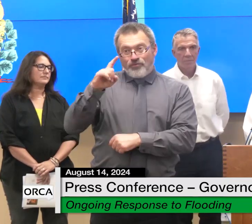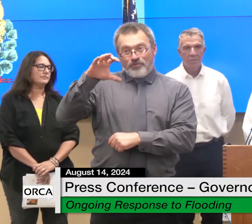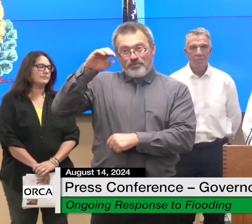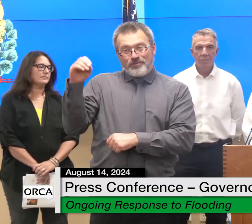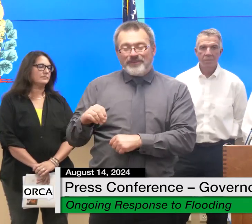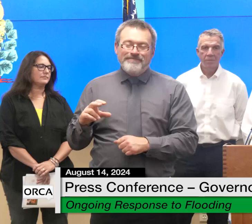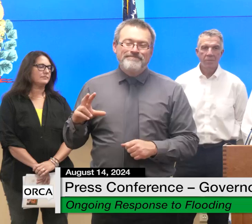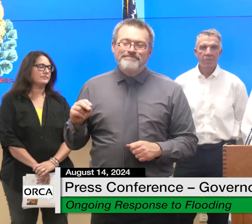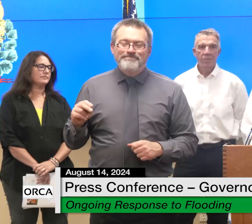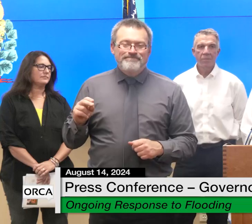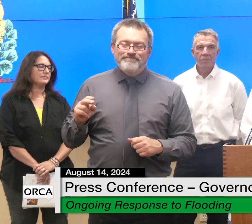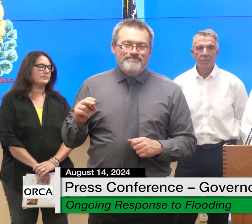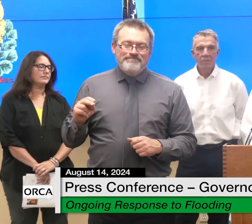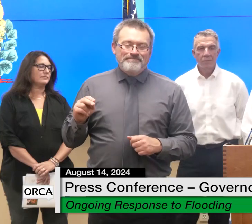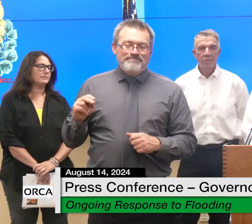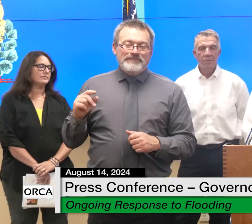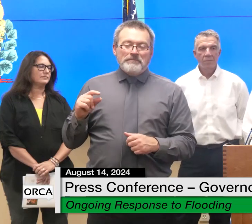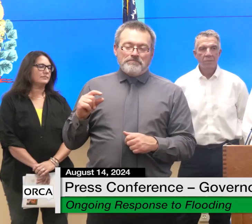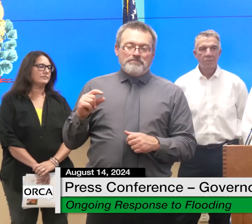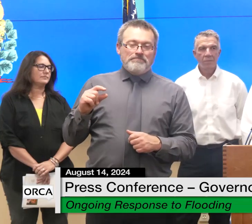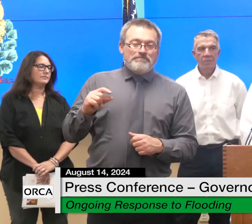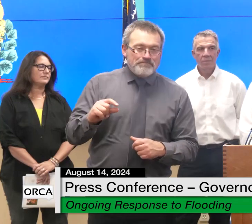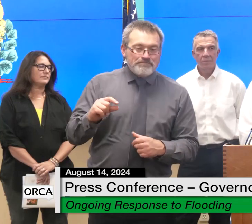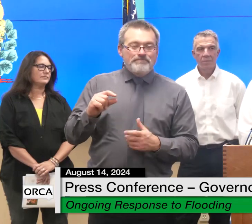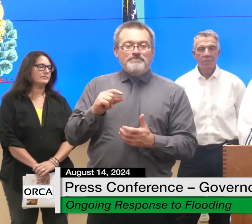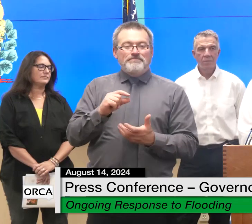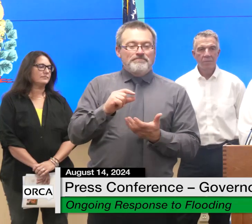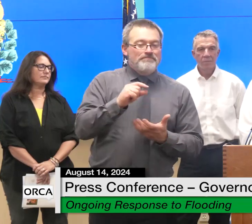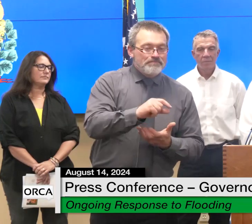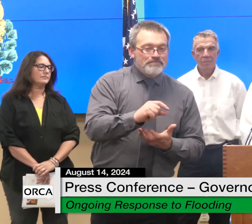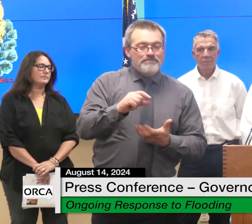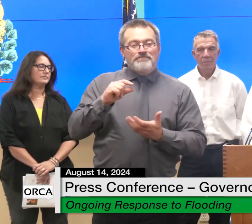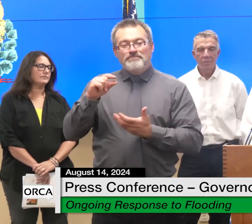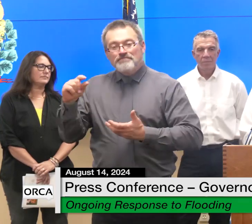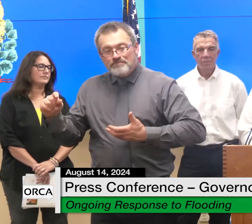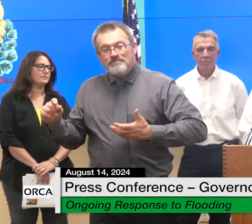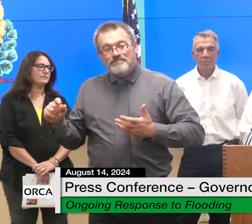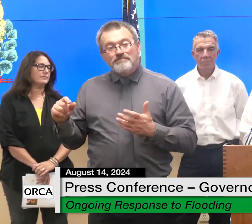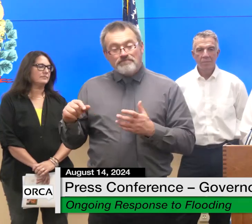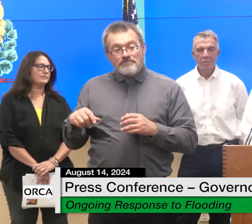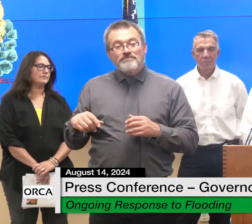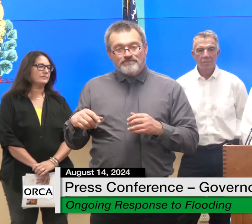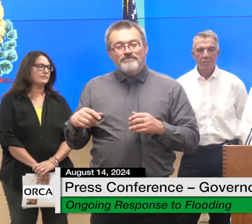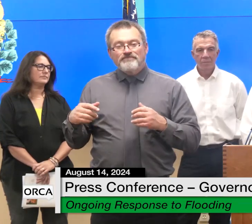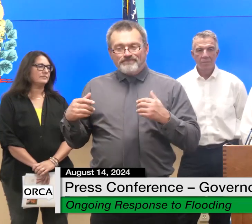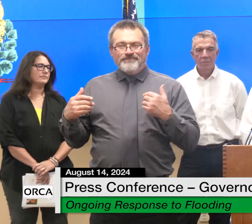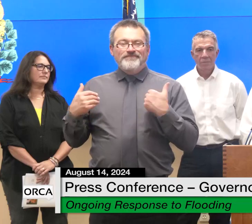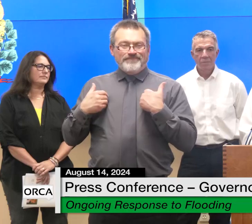Bank and Treasurer Pichek on deploying a second round of lending to keep municipal finances